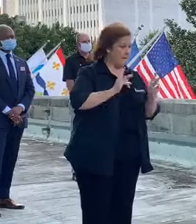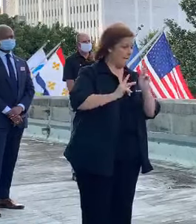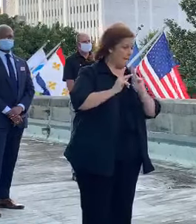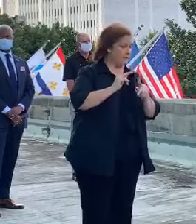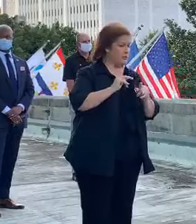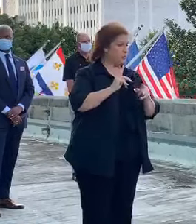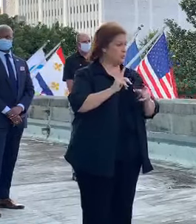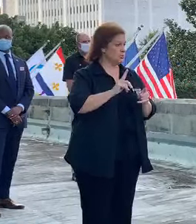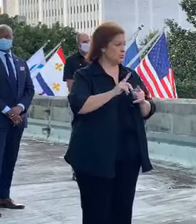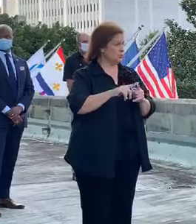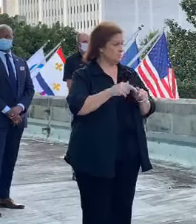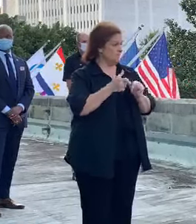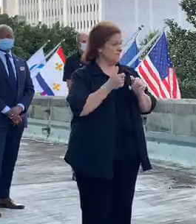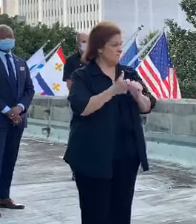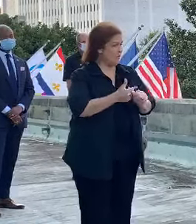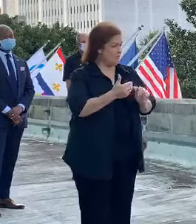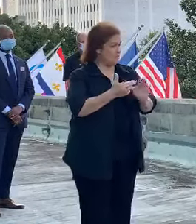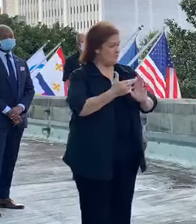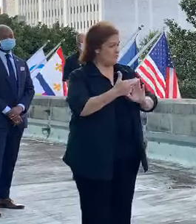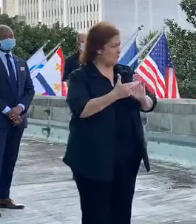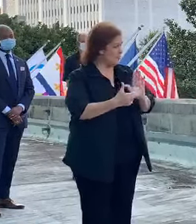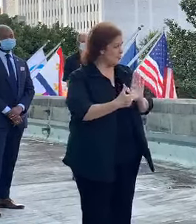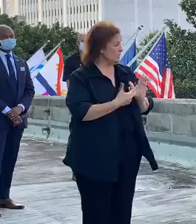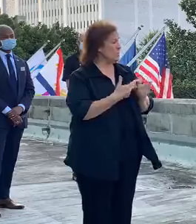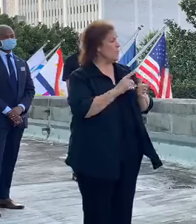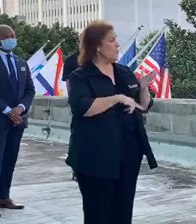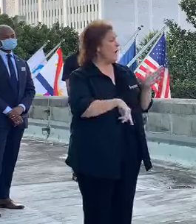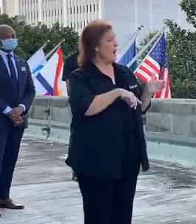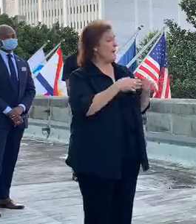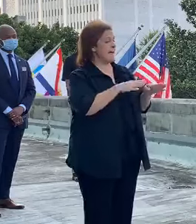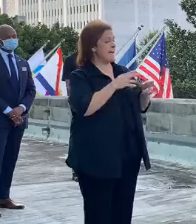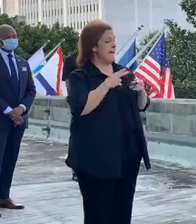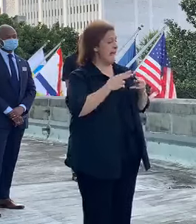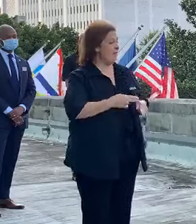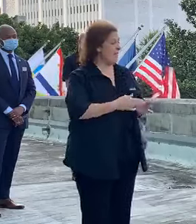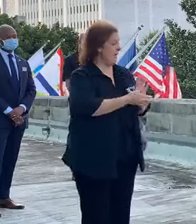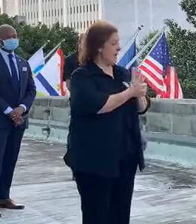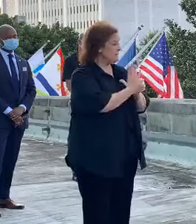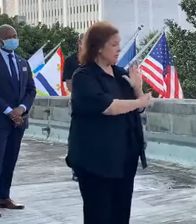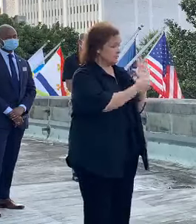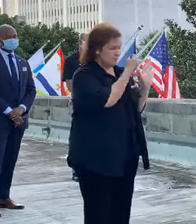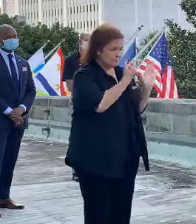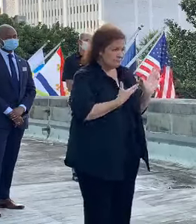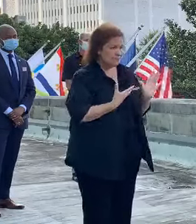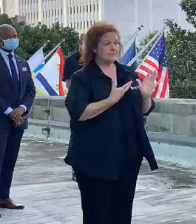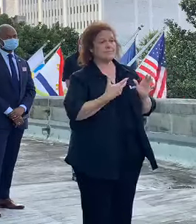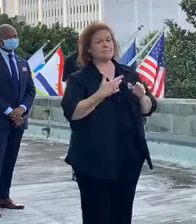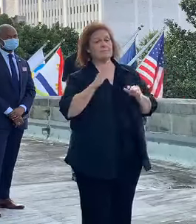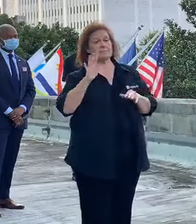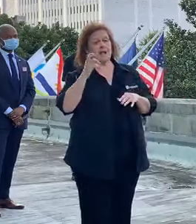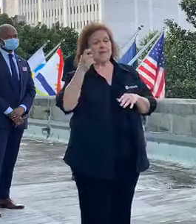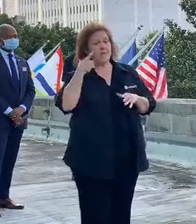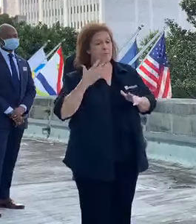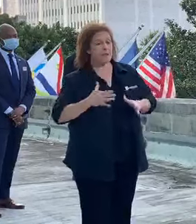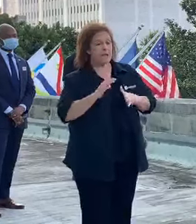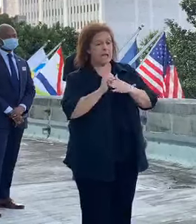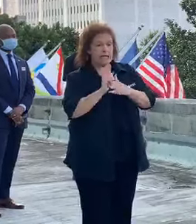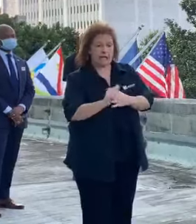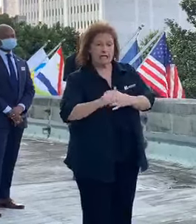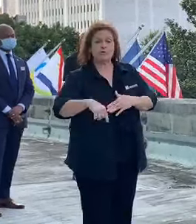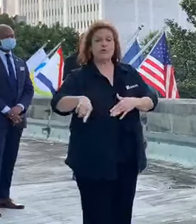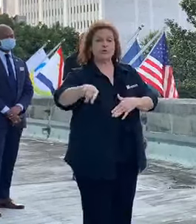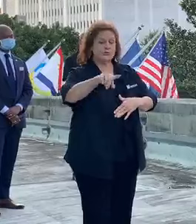listen to the advice of public health experts as well as their government leaders. And they have